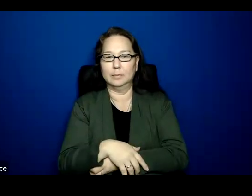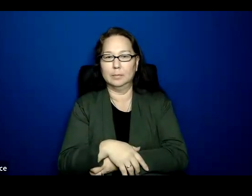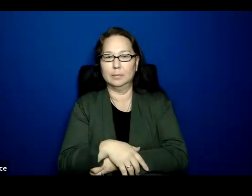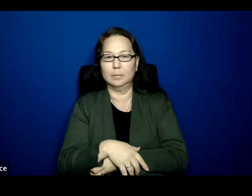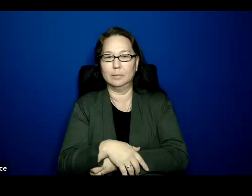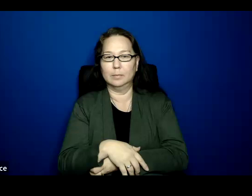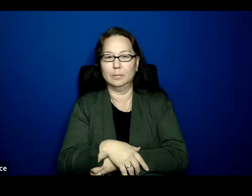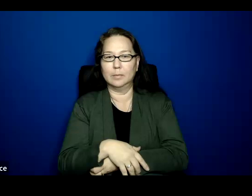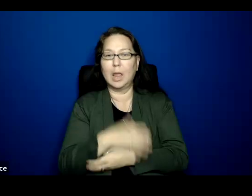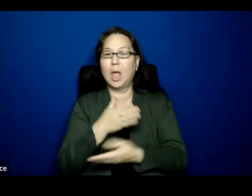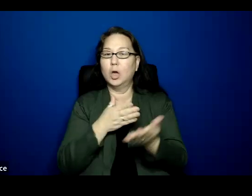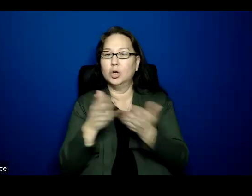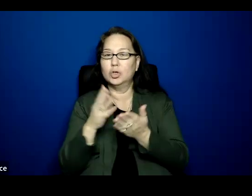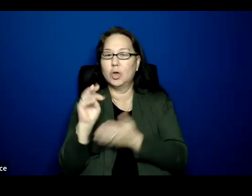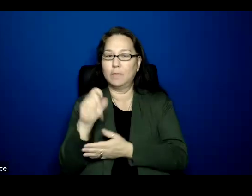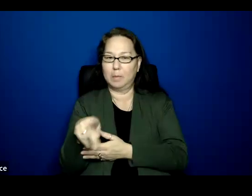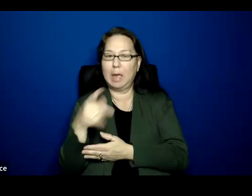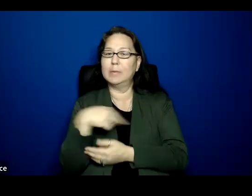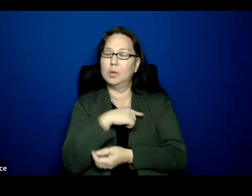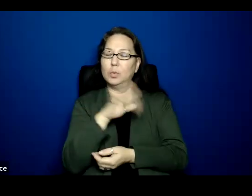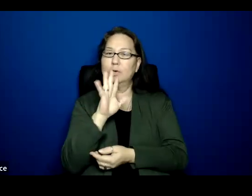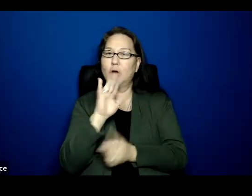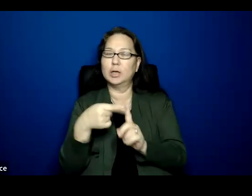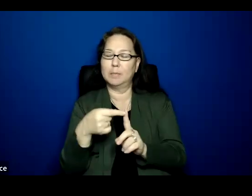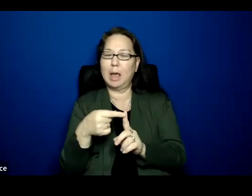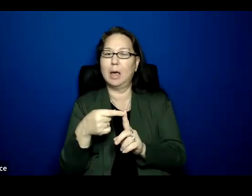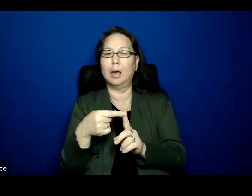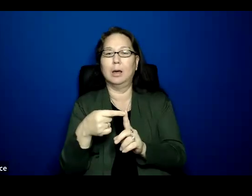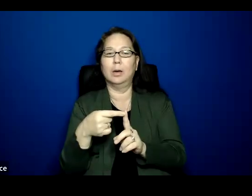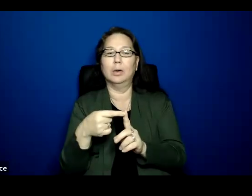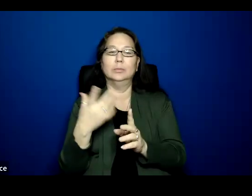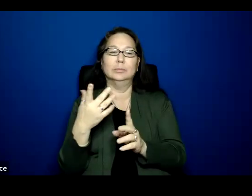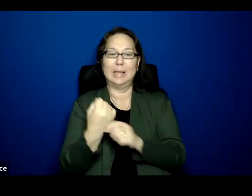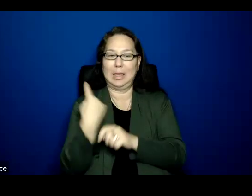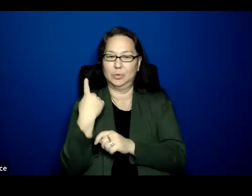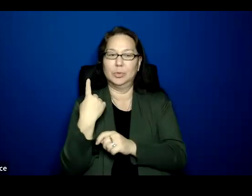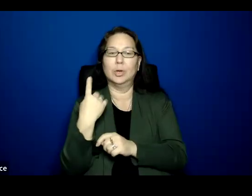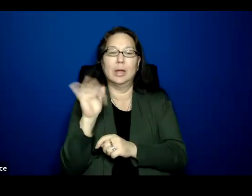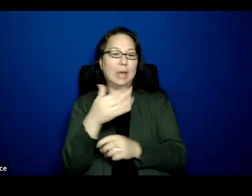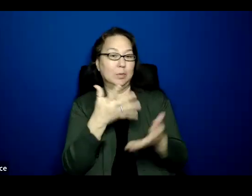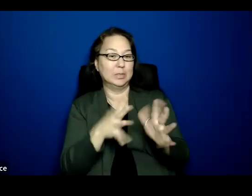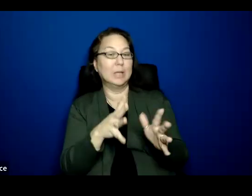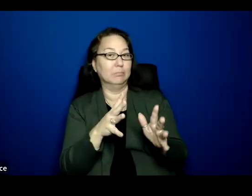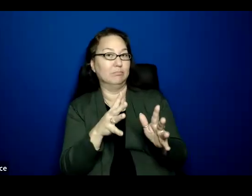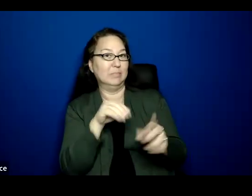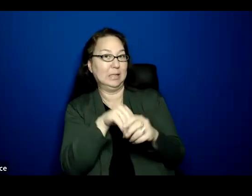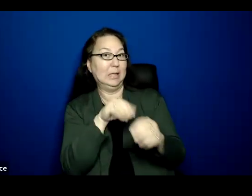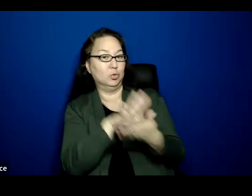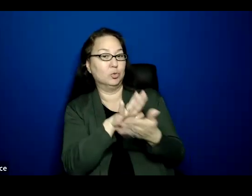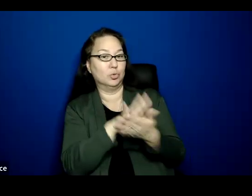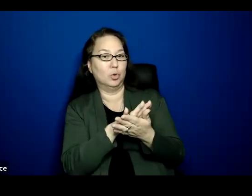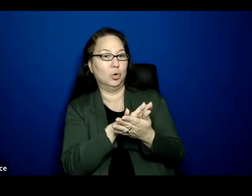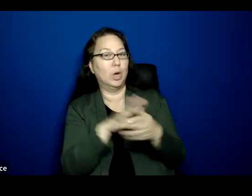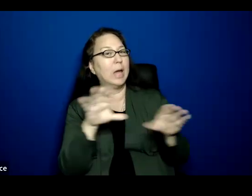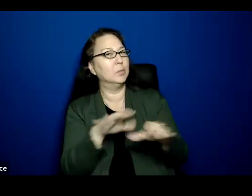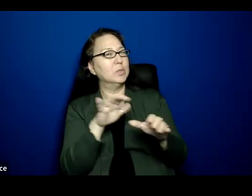service mapping is a process that we talked about last year that is done within our schools, and it's led by our school leaders. And why that is so important